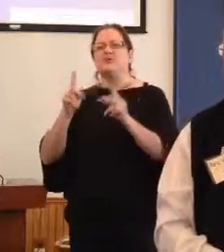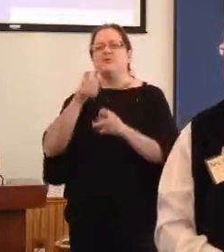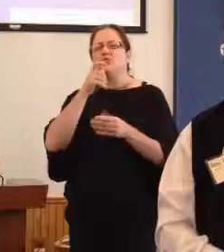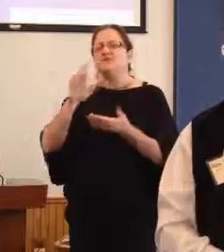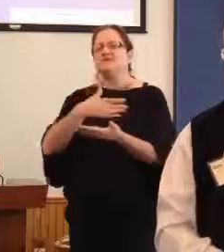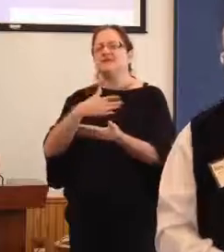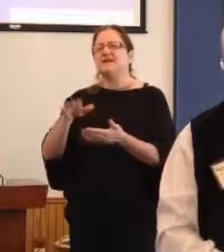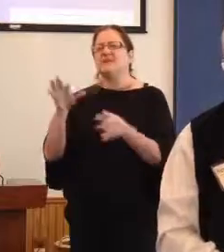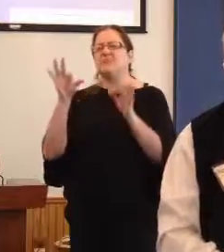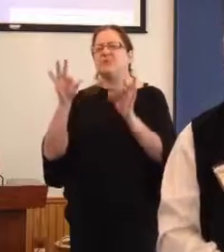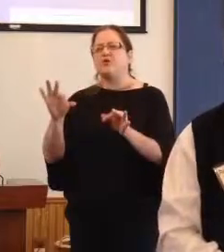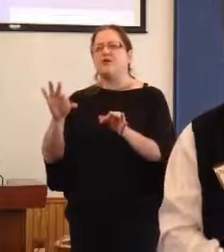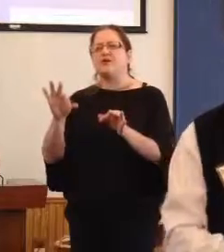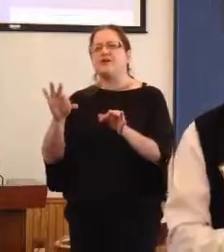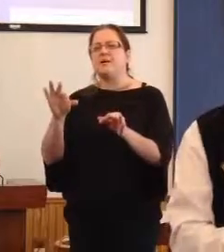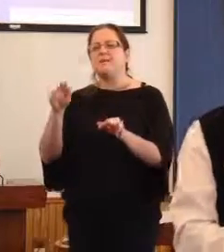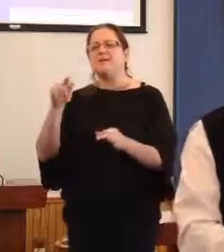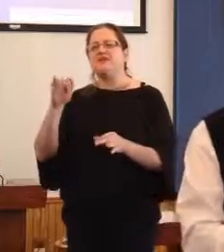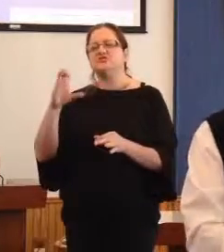you to pursue music?